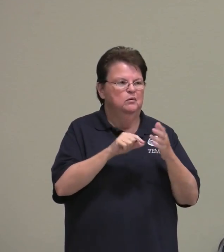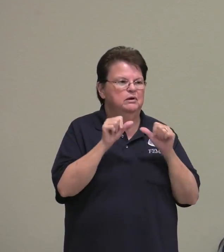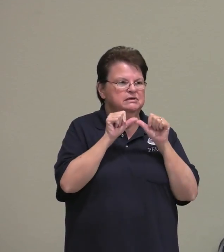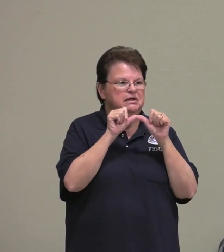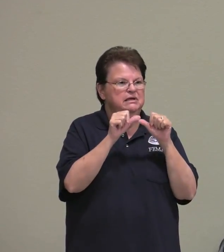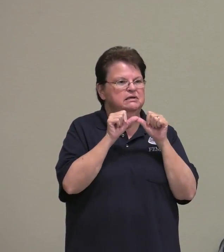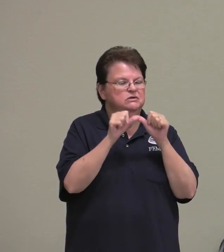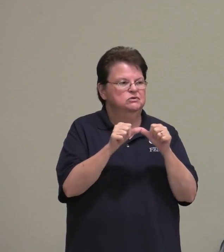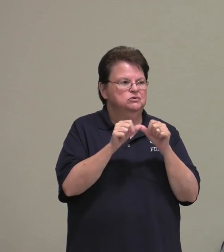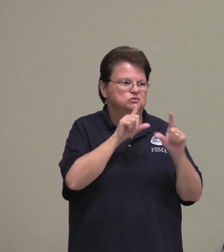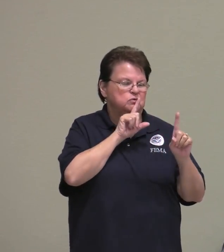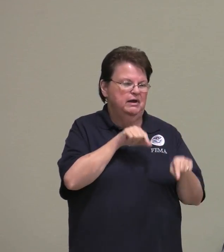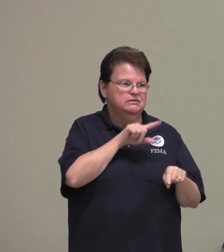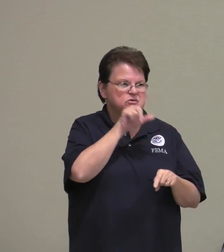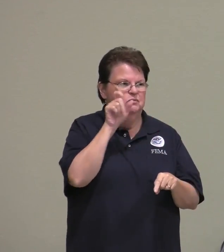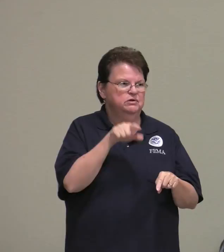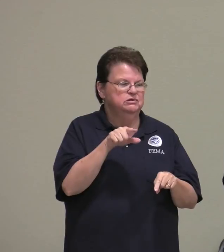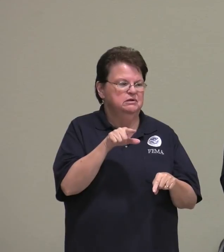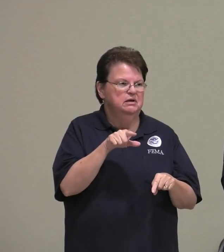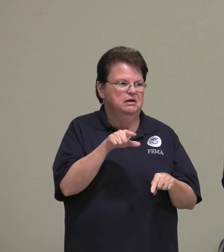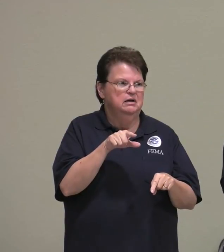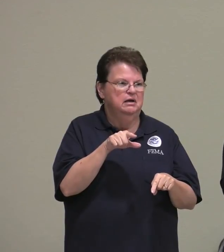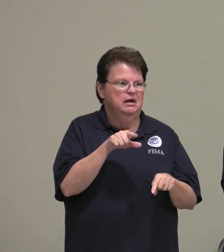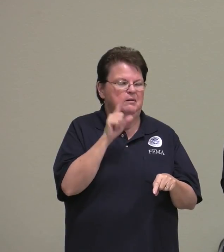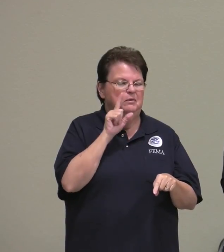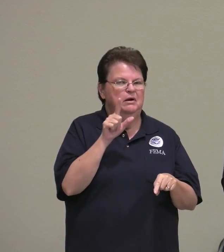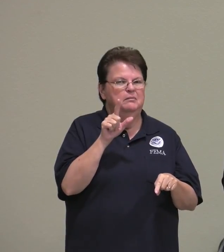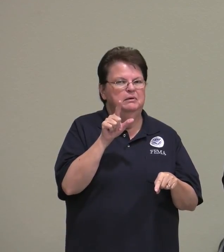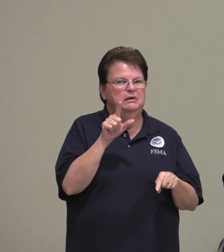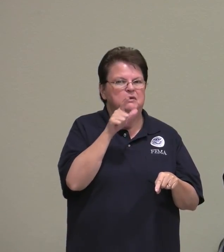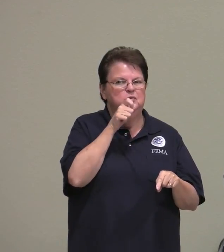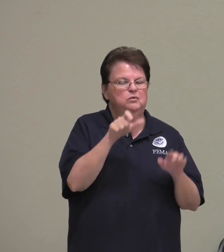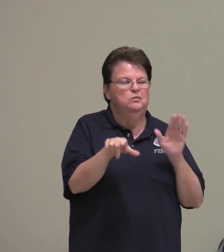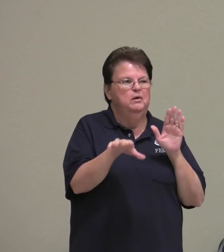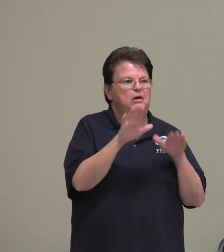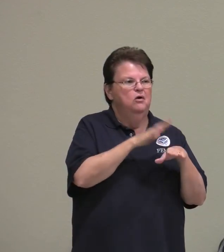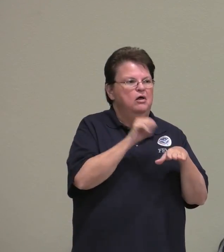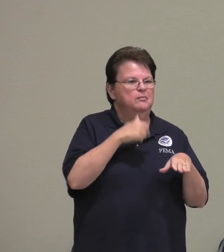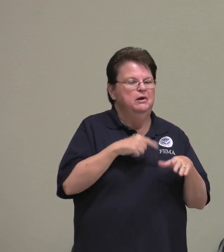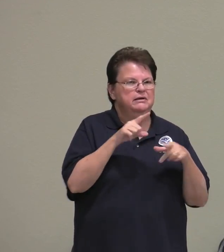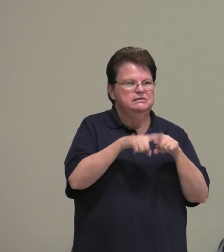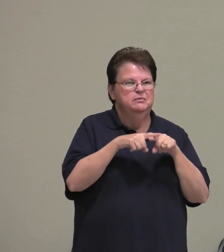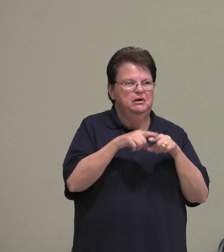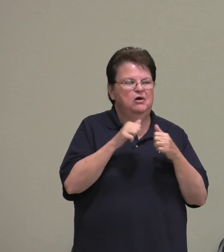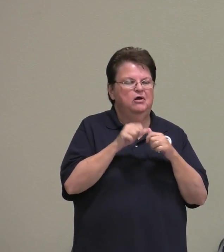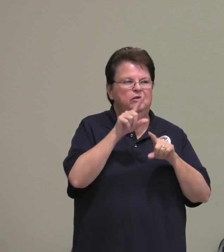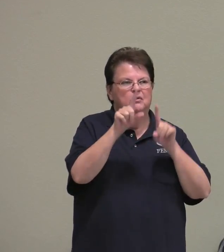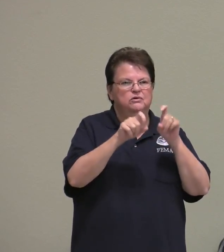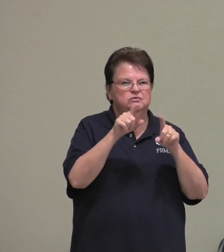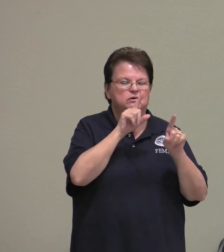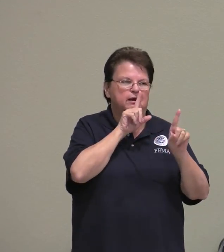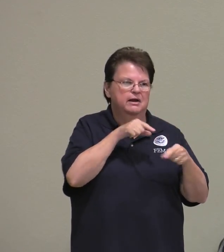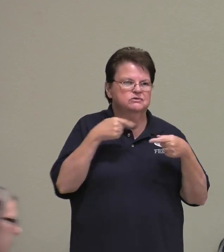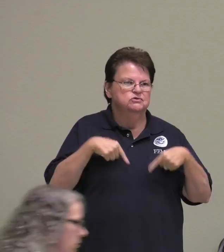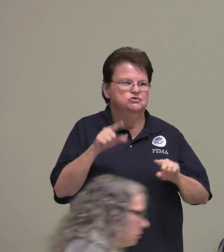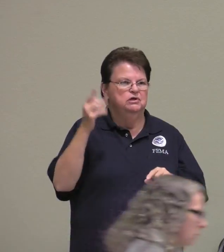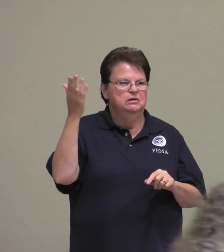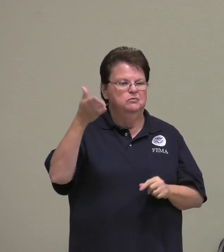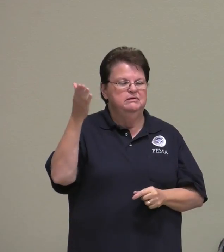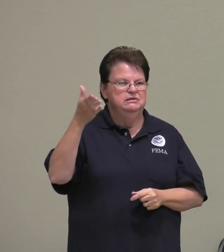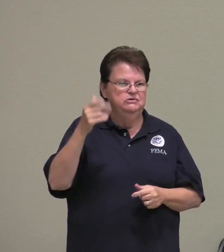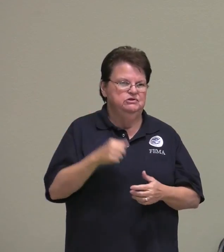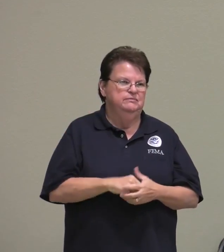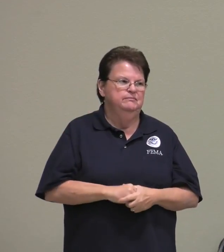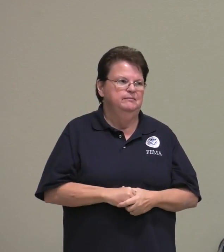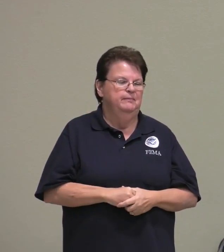to continue to get to them. I'm going to be strategic about who we call up here based on how many of the questions were answered during the presentation